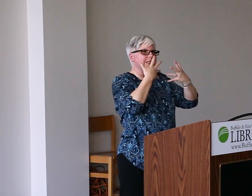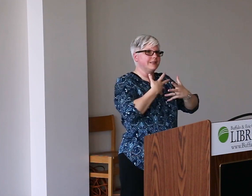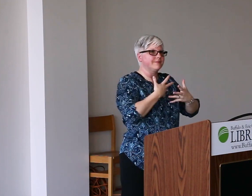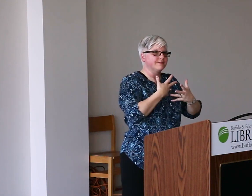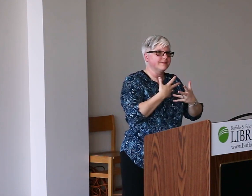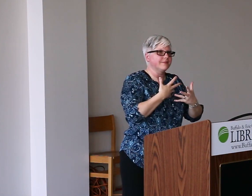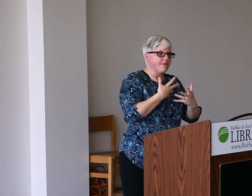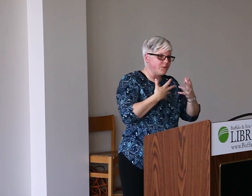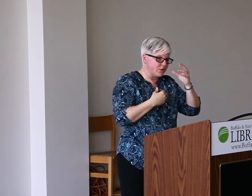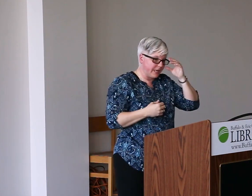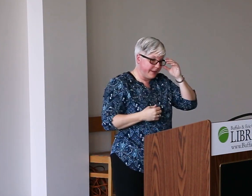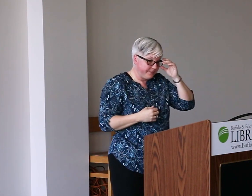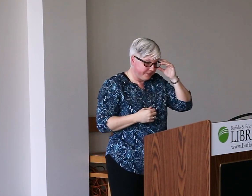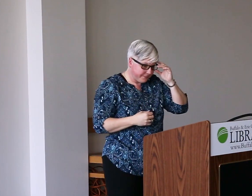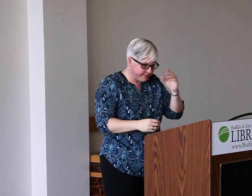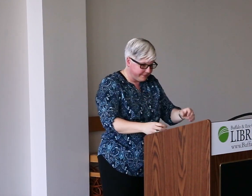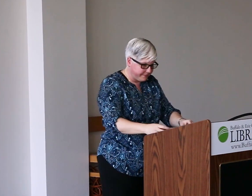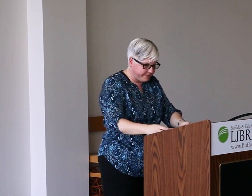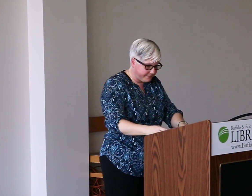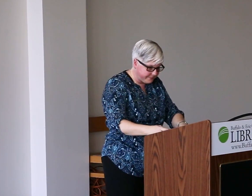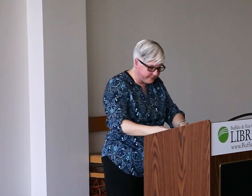system. It's unfortunate.